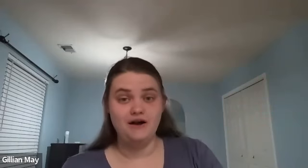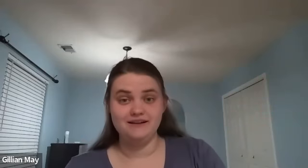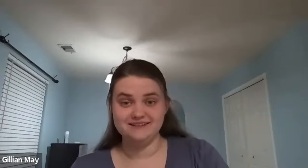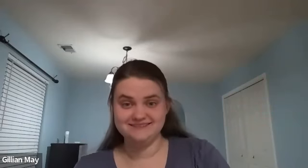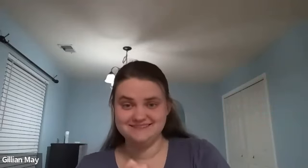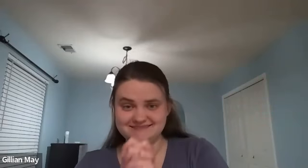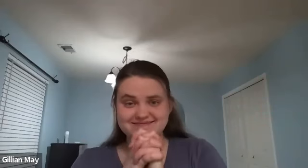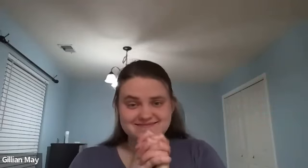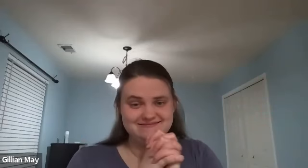dog.